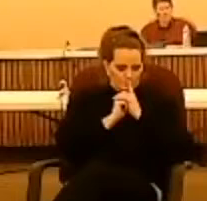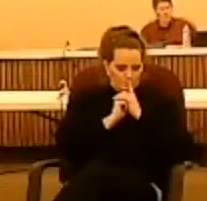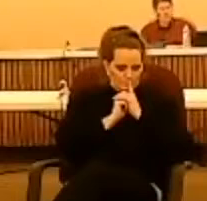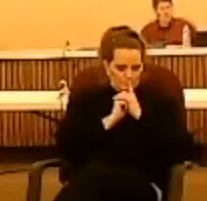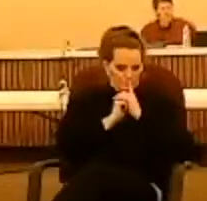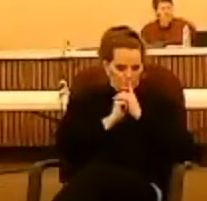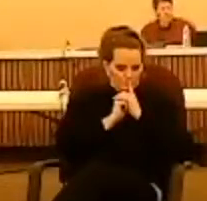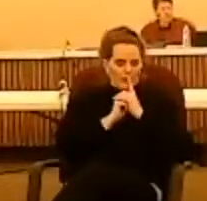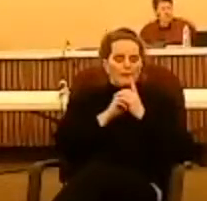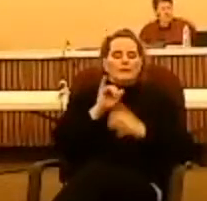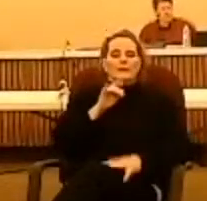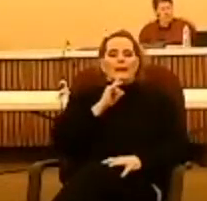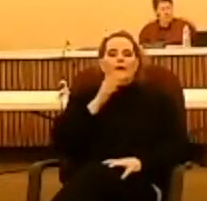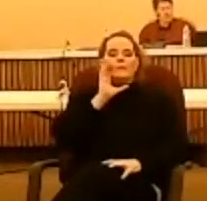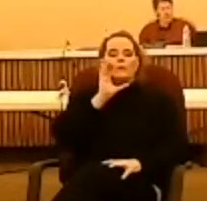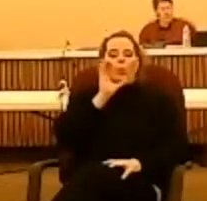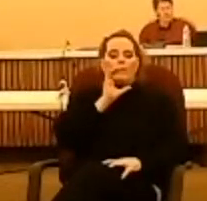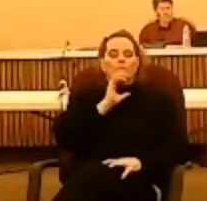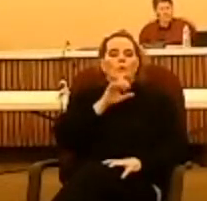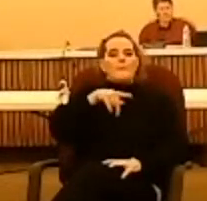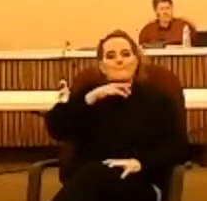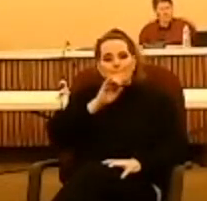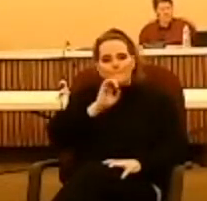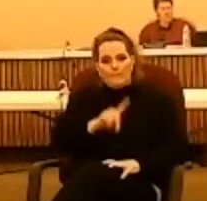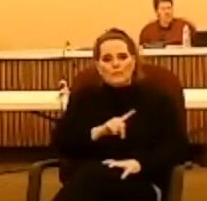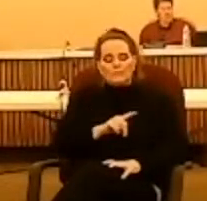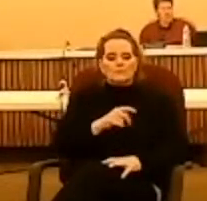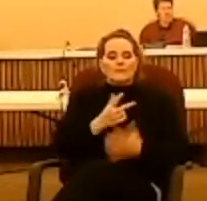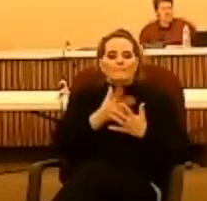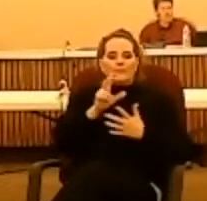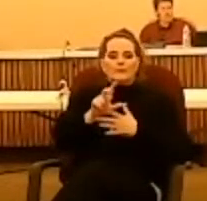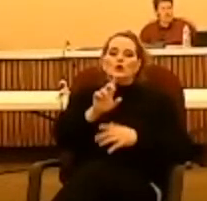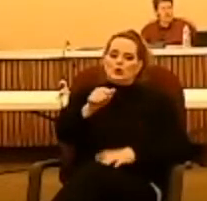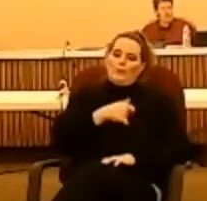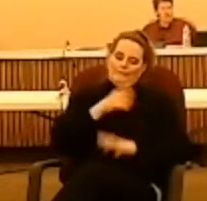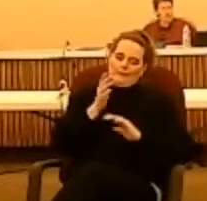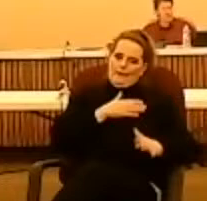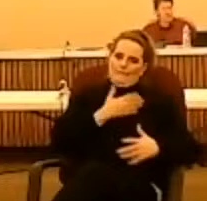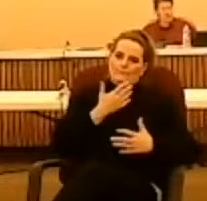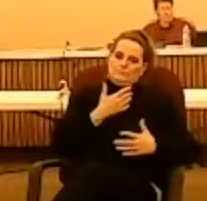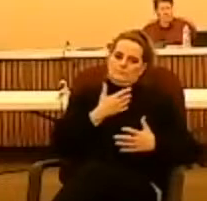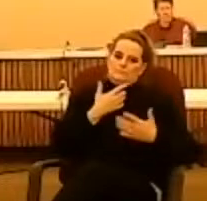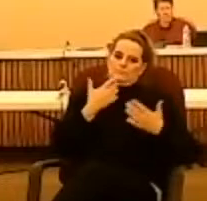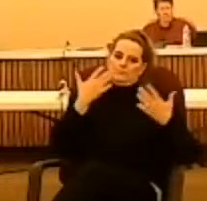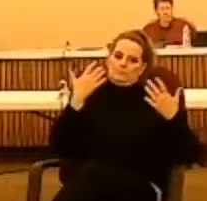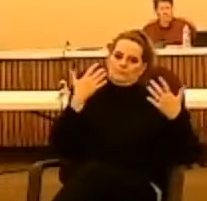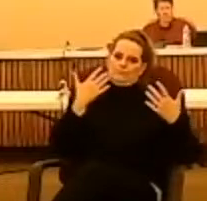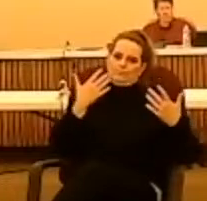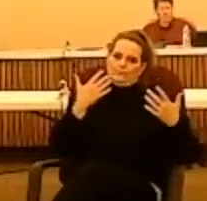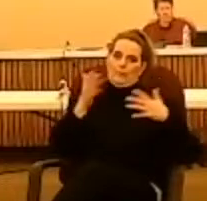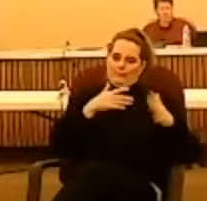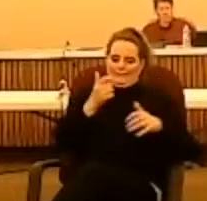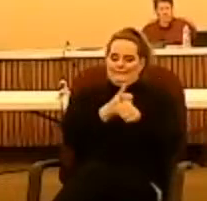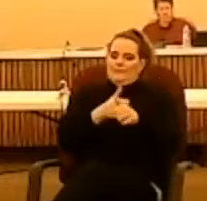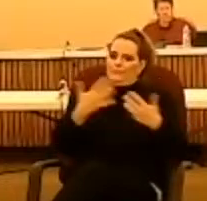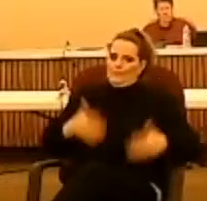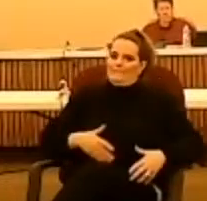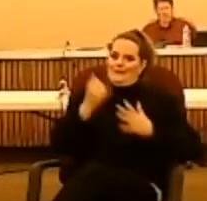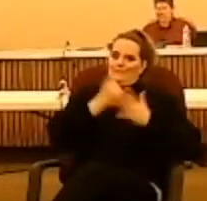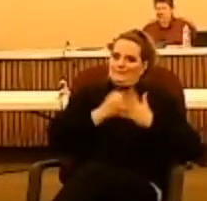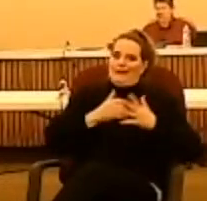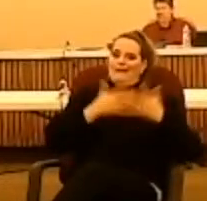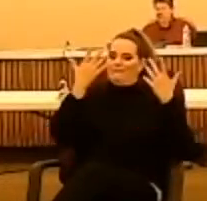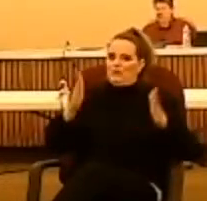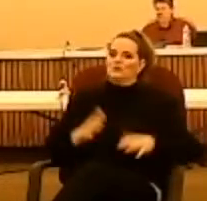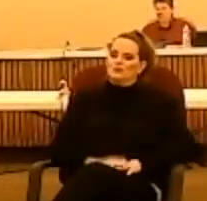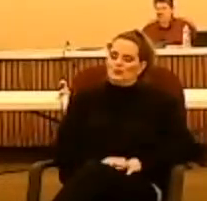park funding for that, you have to have essentially the plan designed and drawn up so that it's done as part